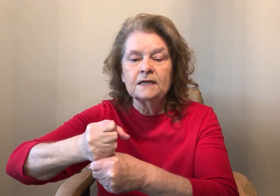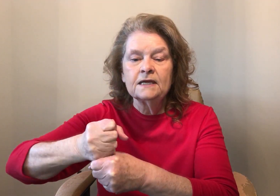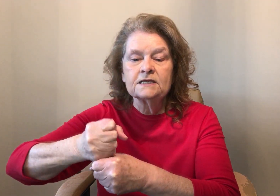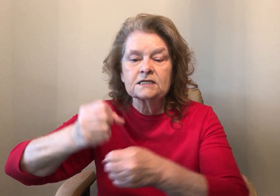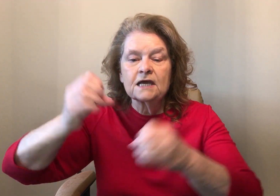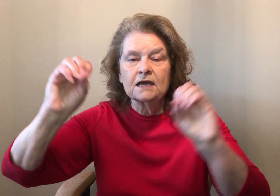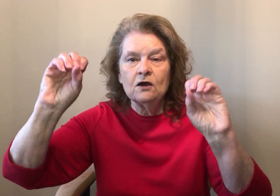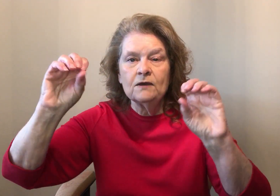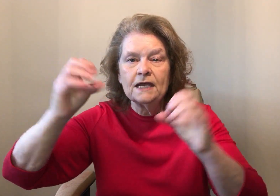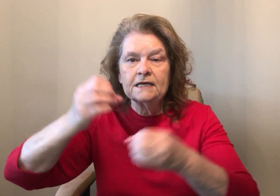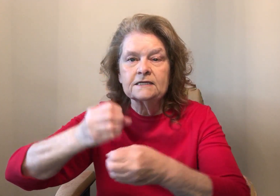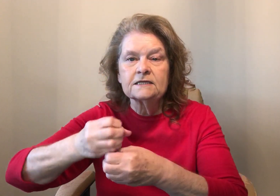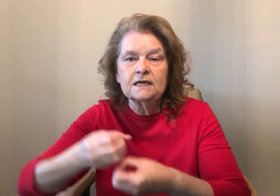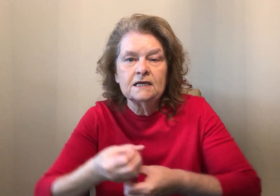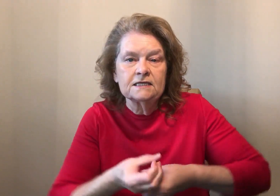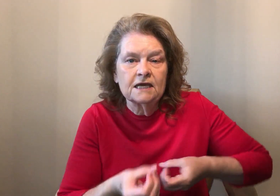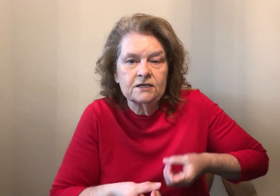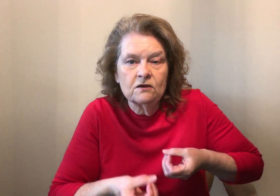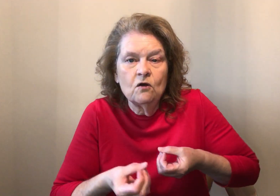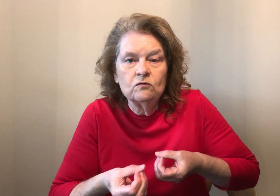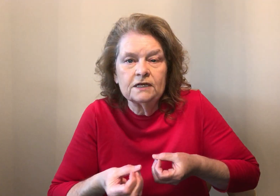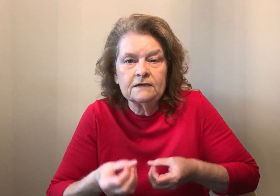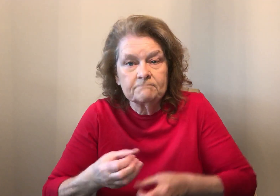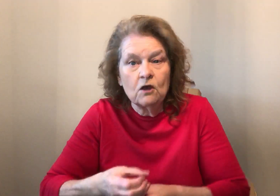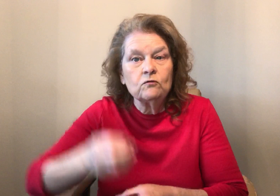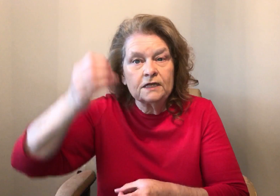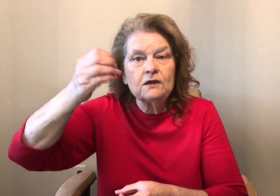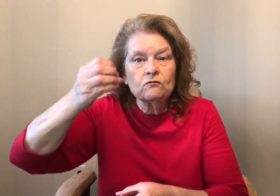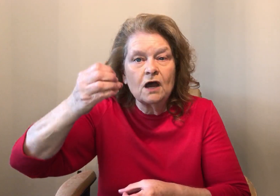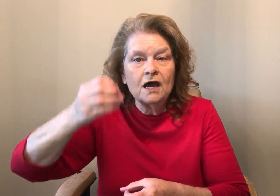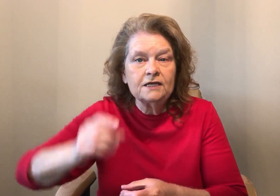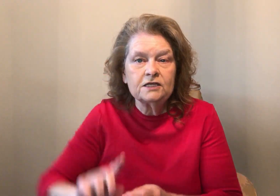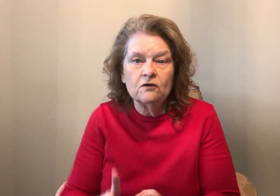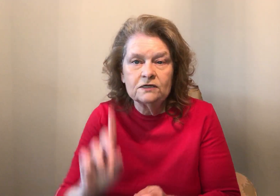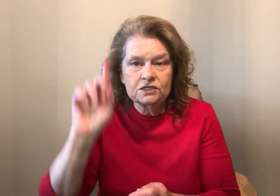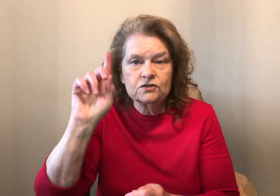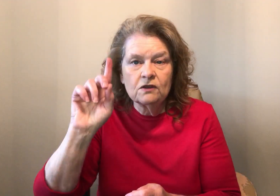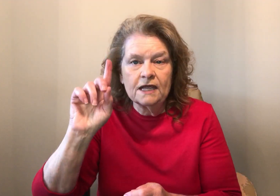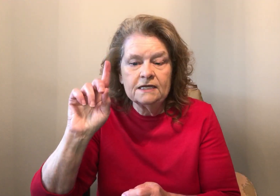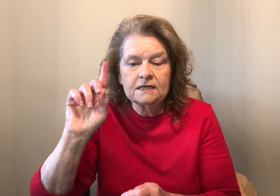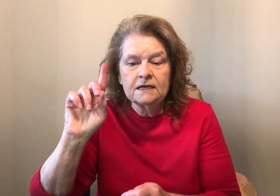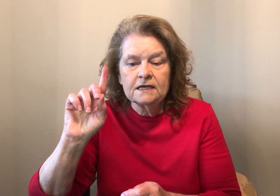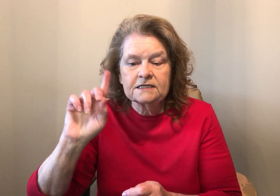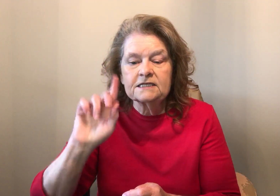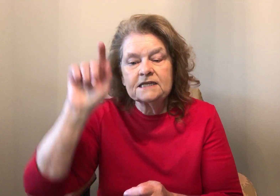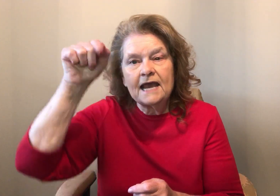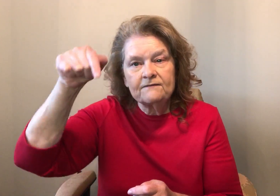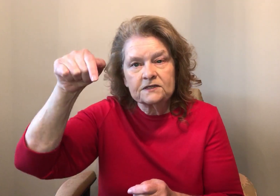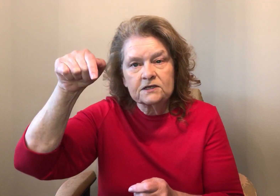it's just like O hands. It's like you're holding a rod, you know, it's straight because the staff is